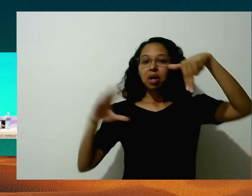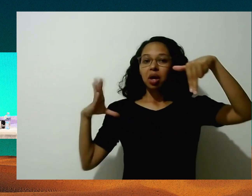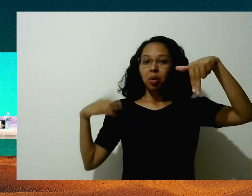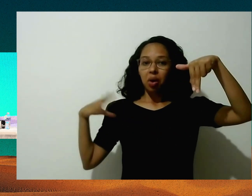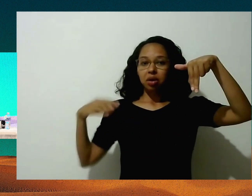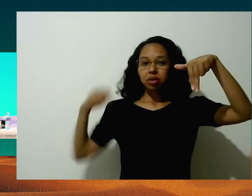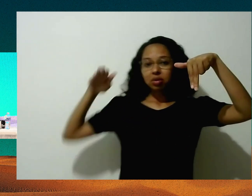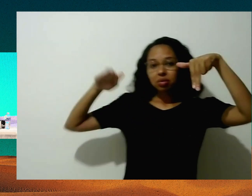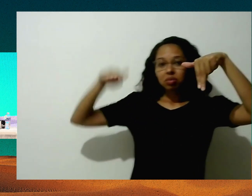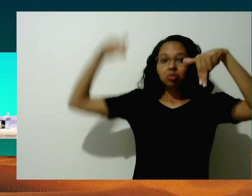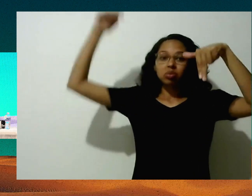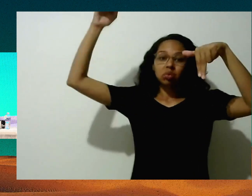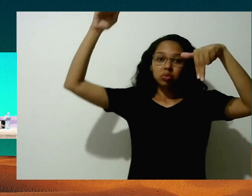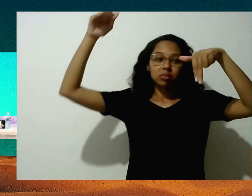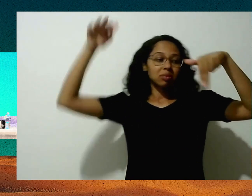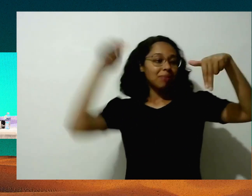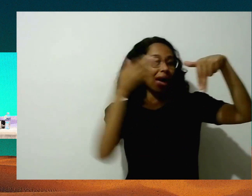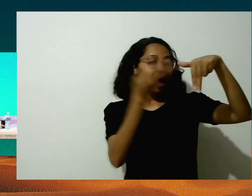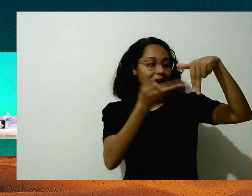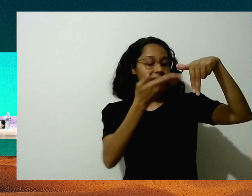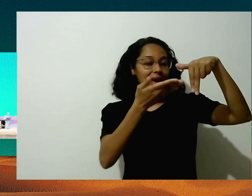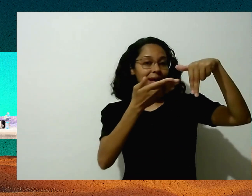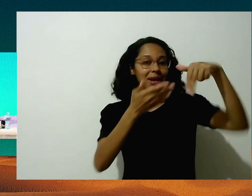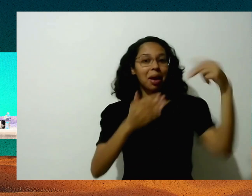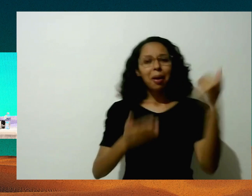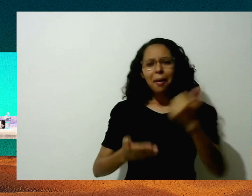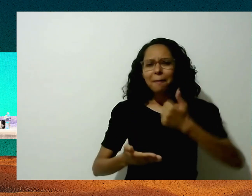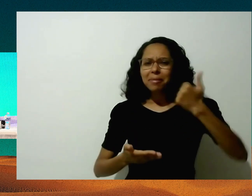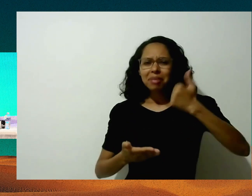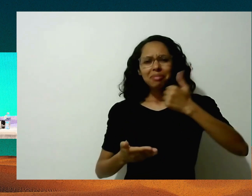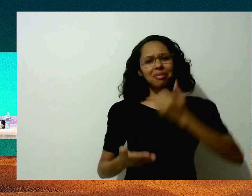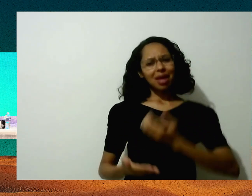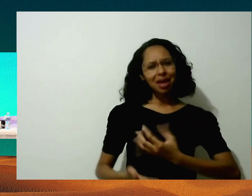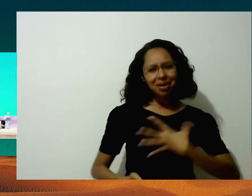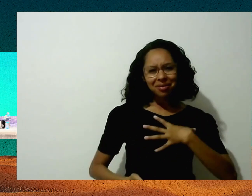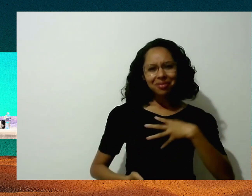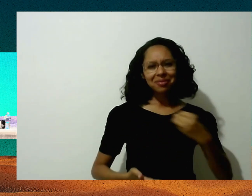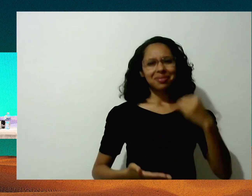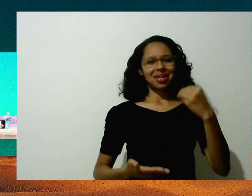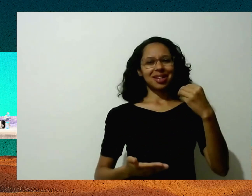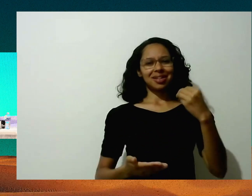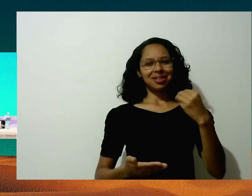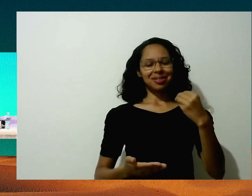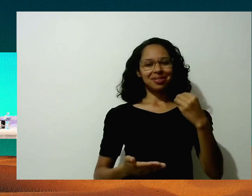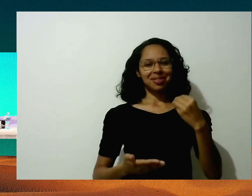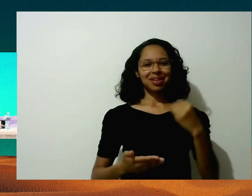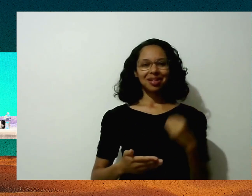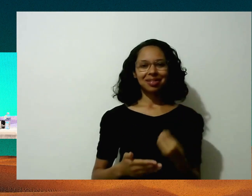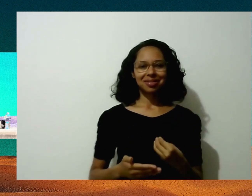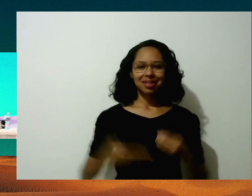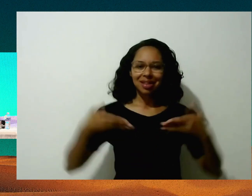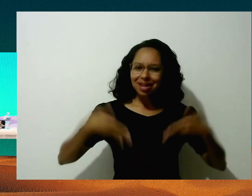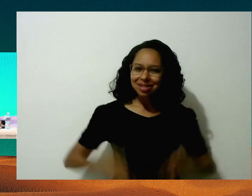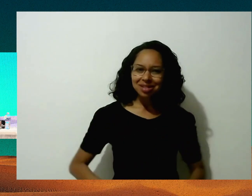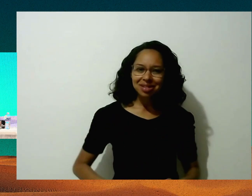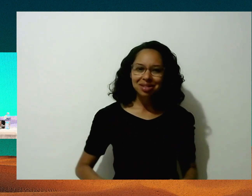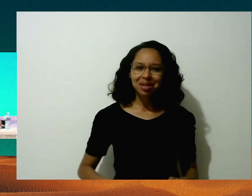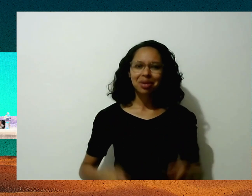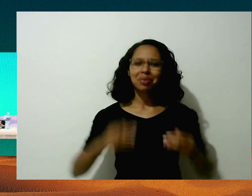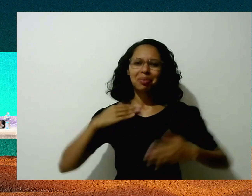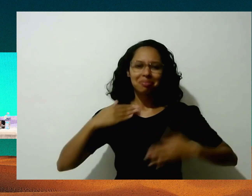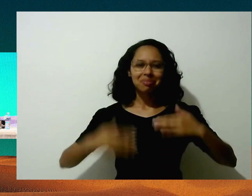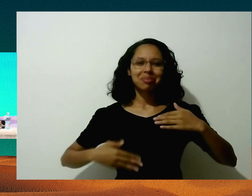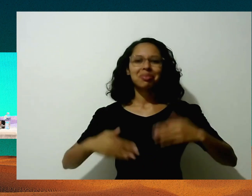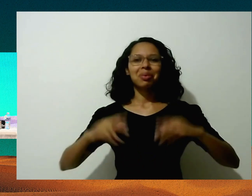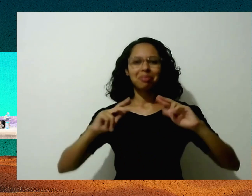ele foi gerado filho primogênito de Deus como homem. he was begotten the firstborn son of God as a man. E Deus disse, e todos